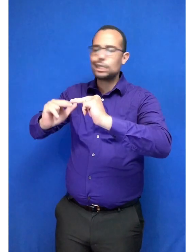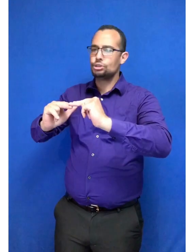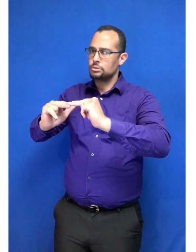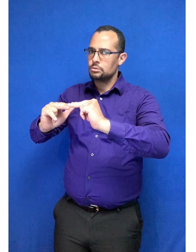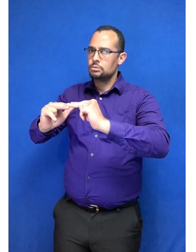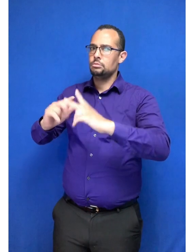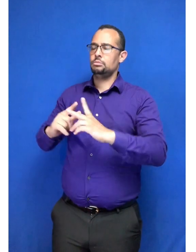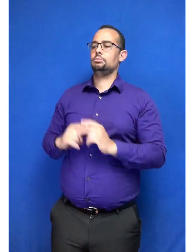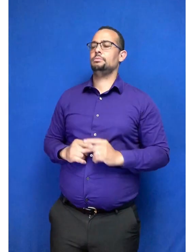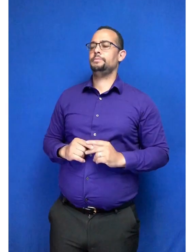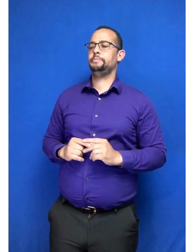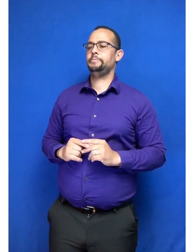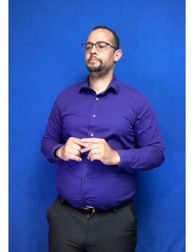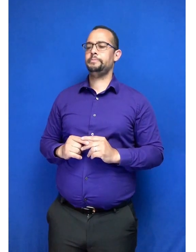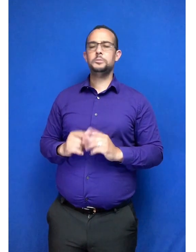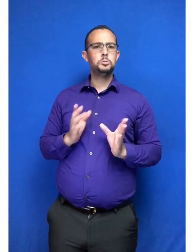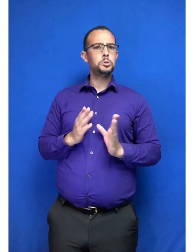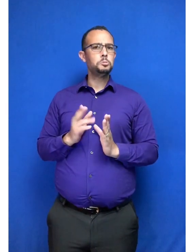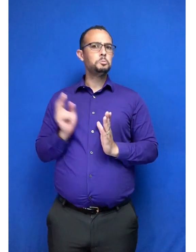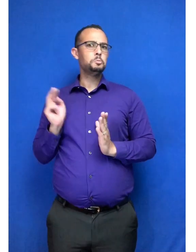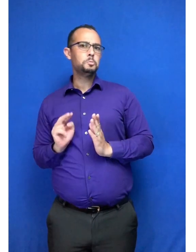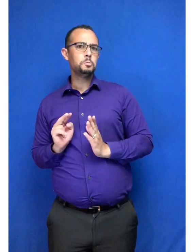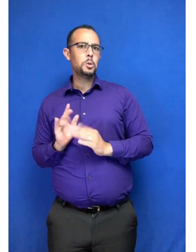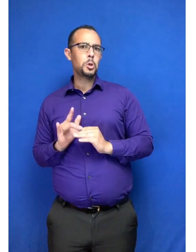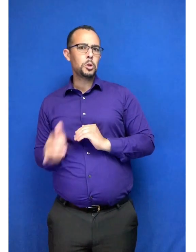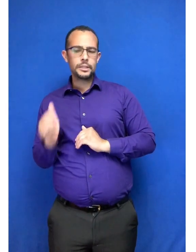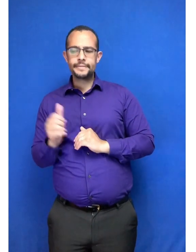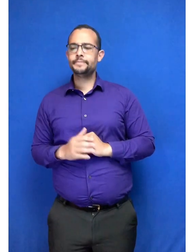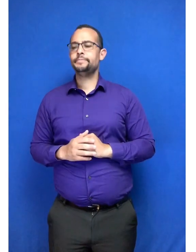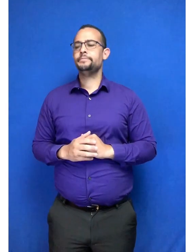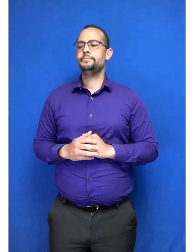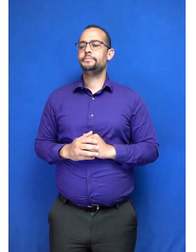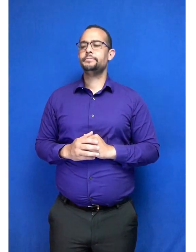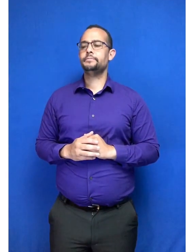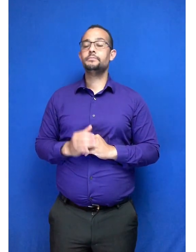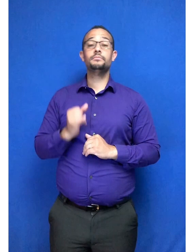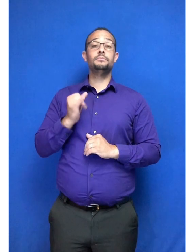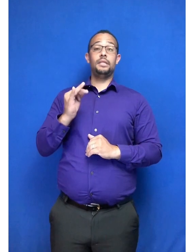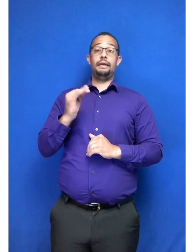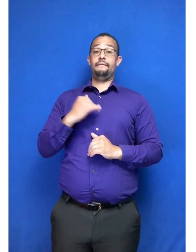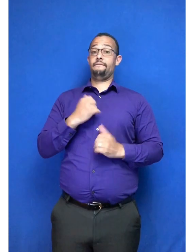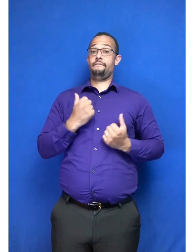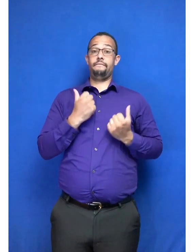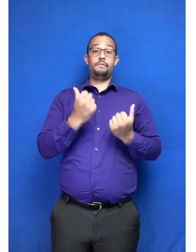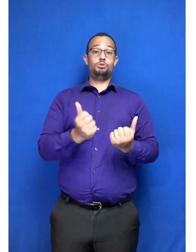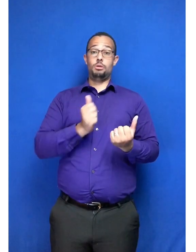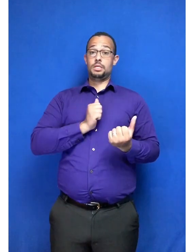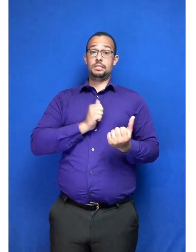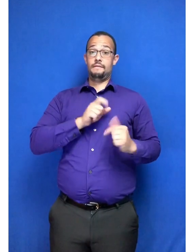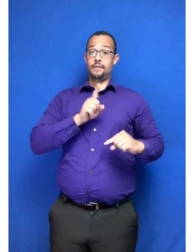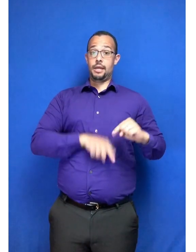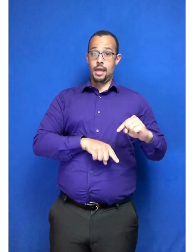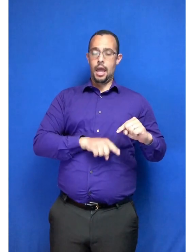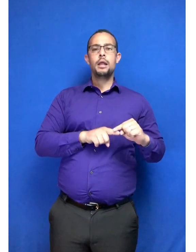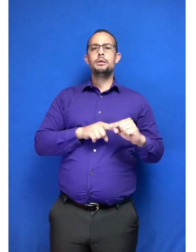Additionally, if you need a ride, if you're not going to be able to take yourself, reach out to somebody so that you have a